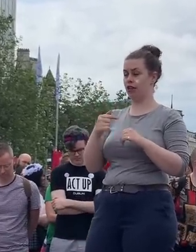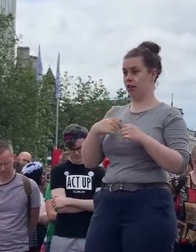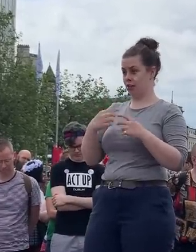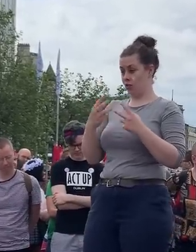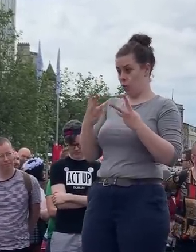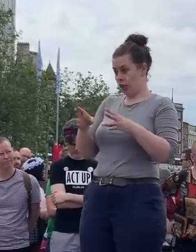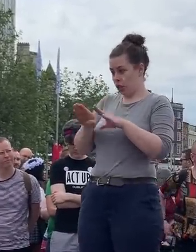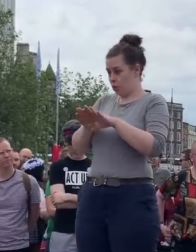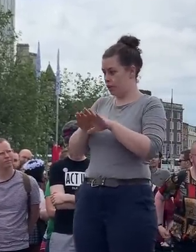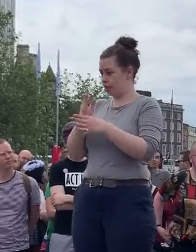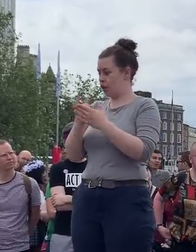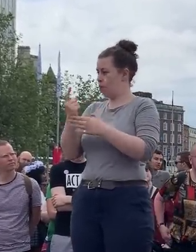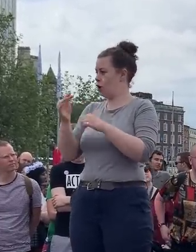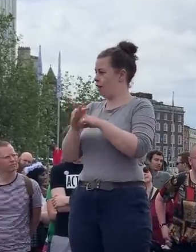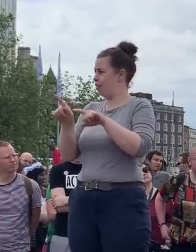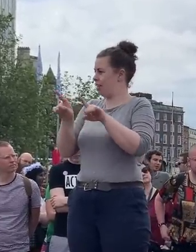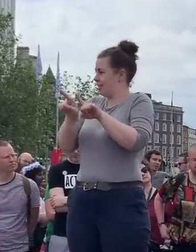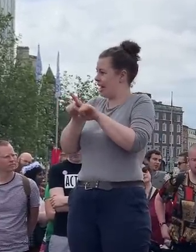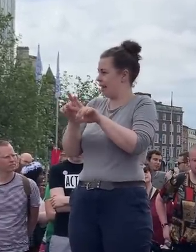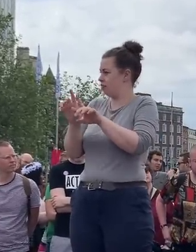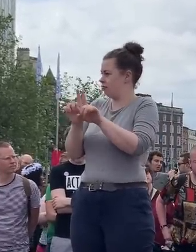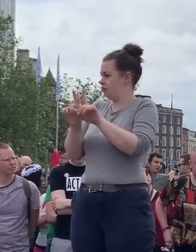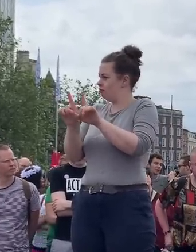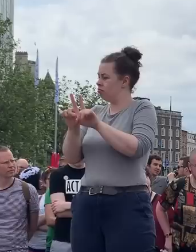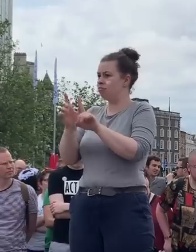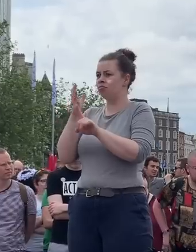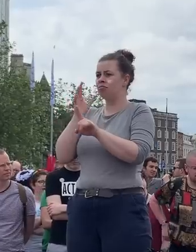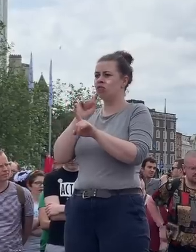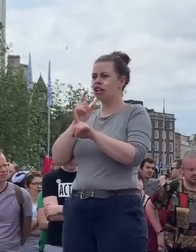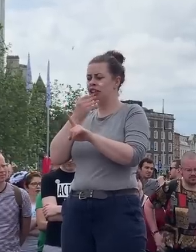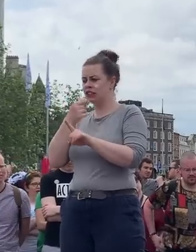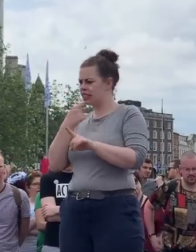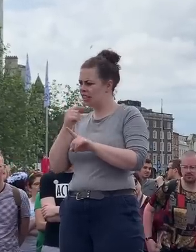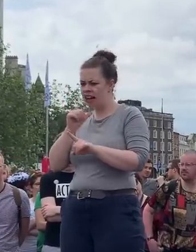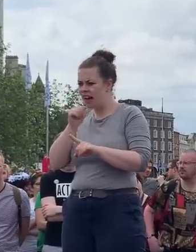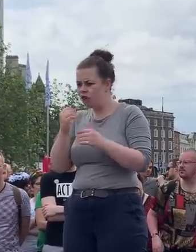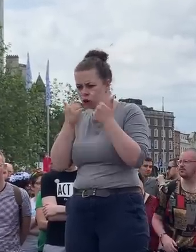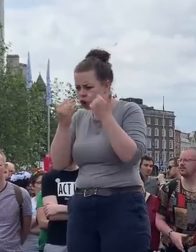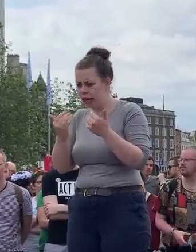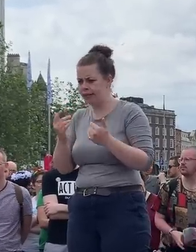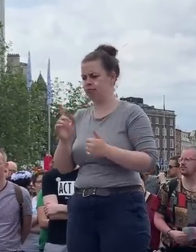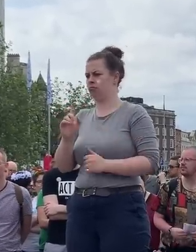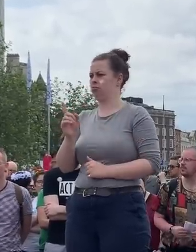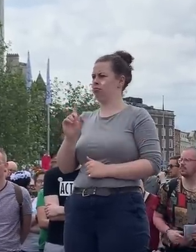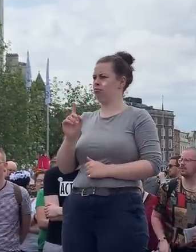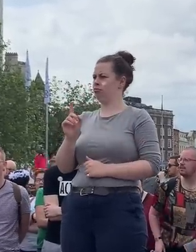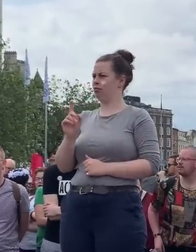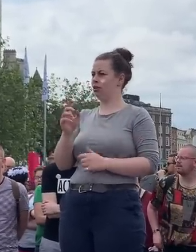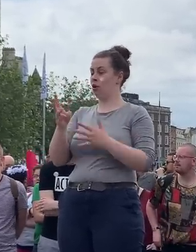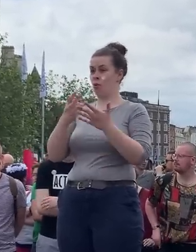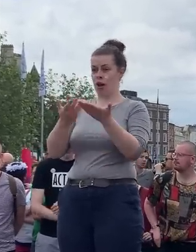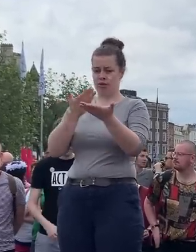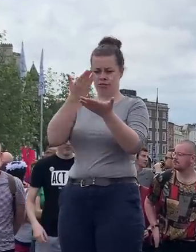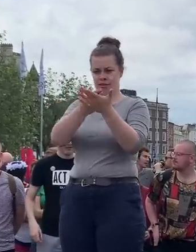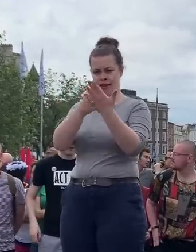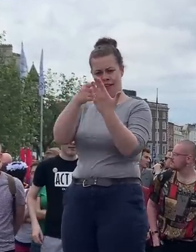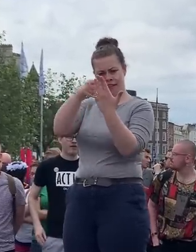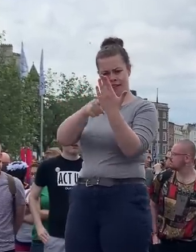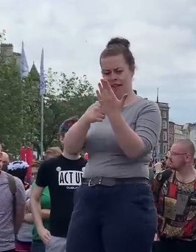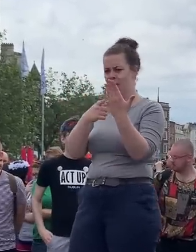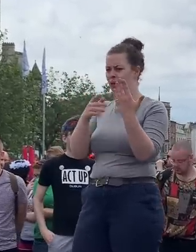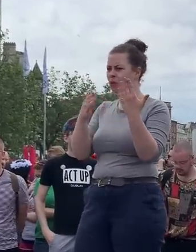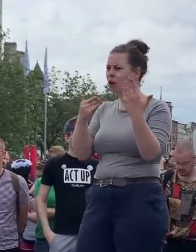sex, when it is frowned upon, would have feelings of shame and difference, which it was submitted did not align with what the